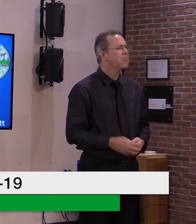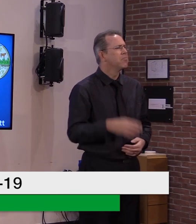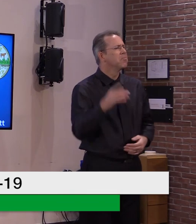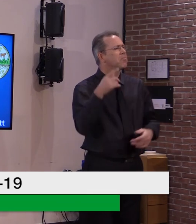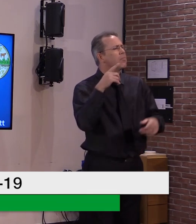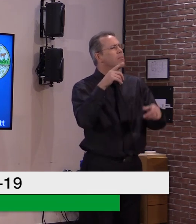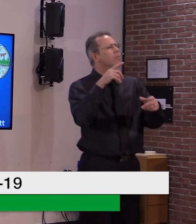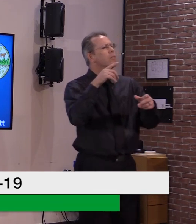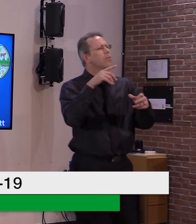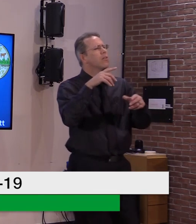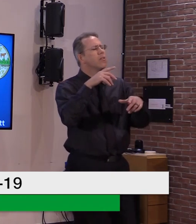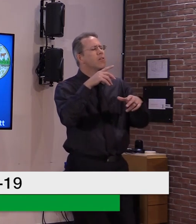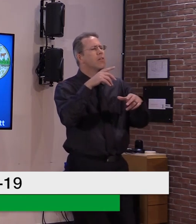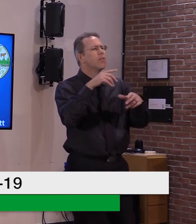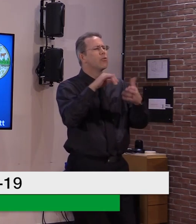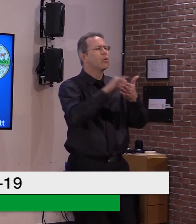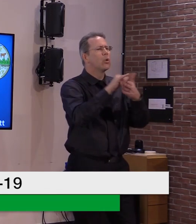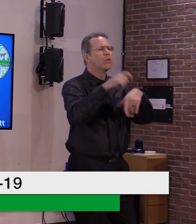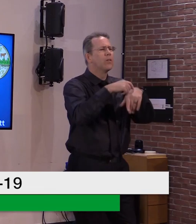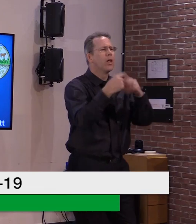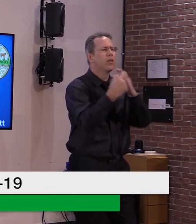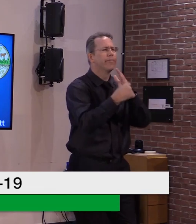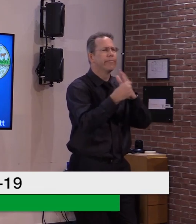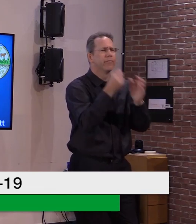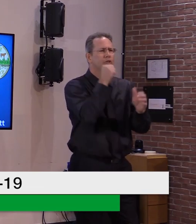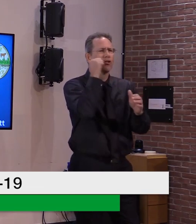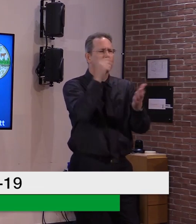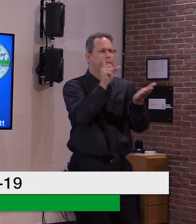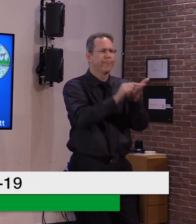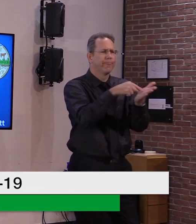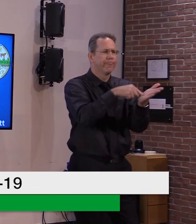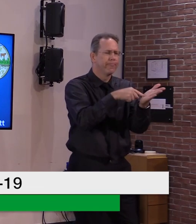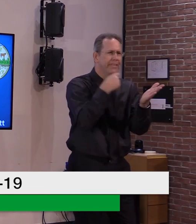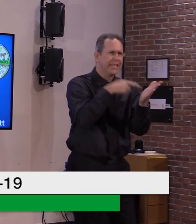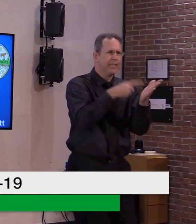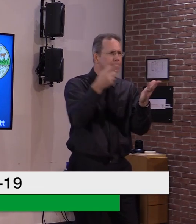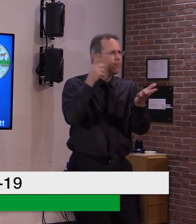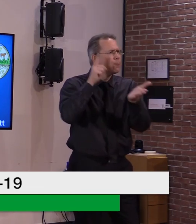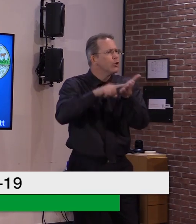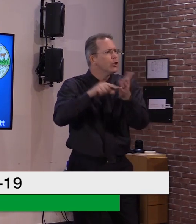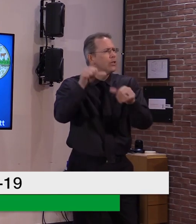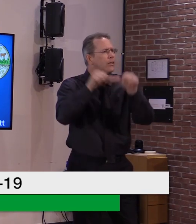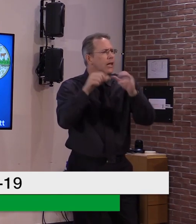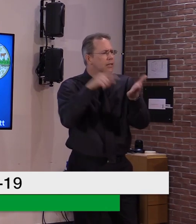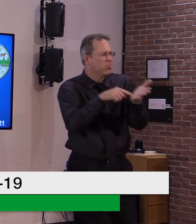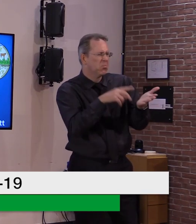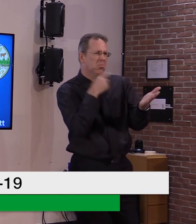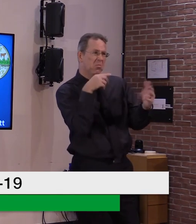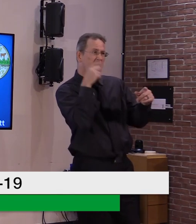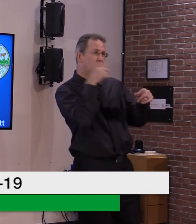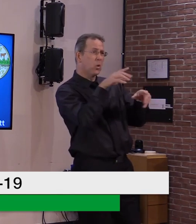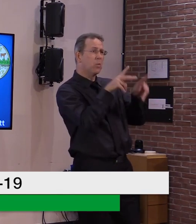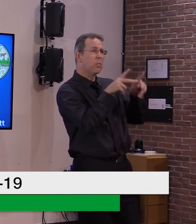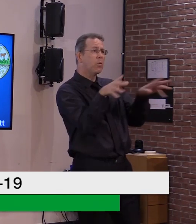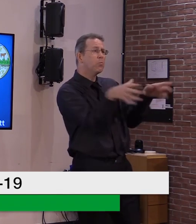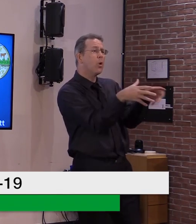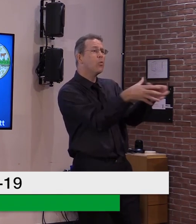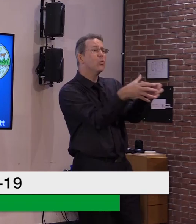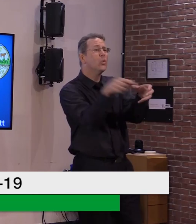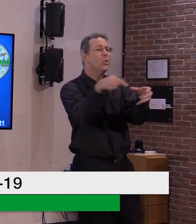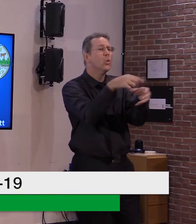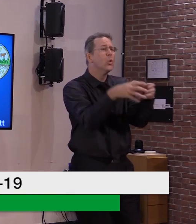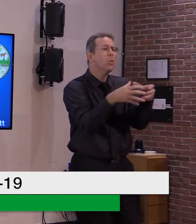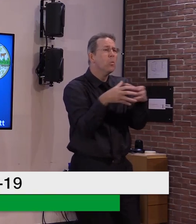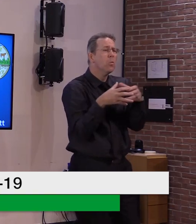to see today's modeling specifications if uh yourself governor scott or dr levine or commissioner of paycheck admission to say about the